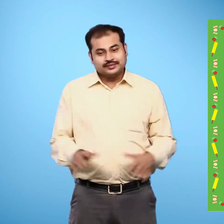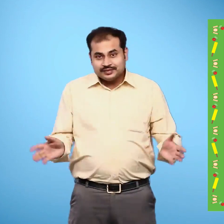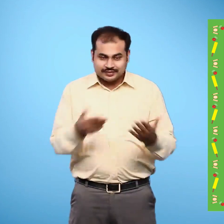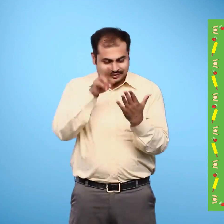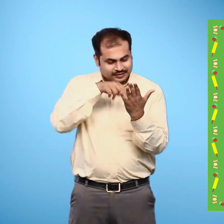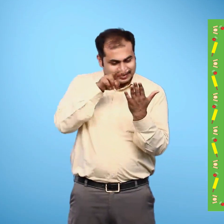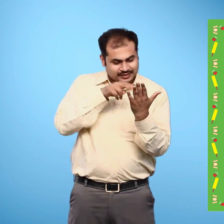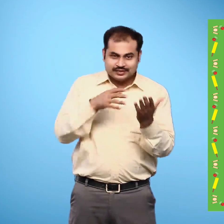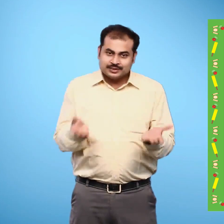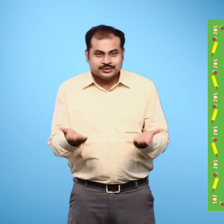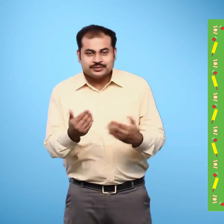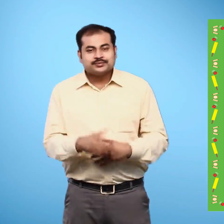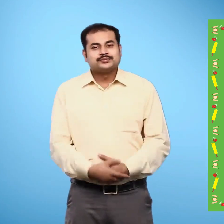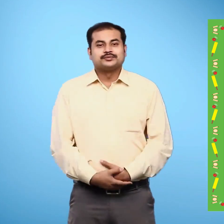Let's begin reading this page.